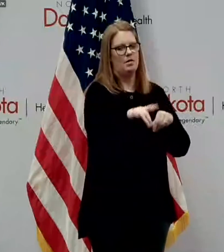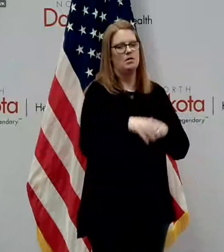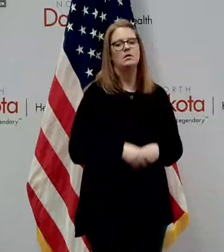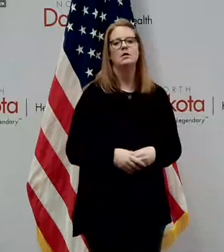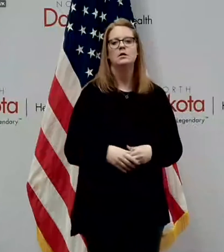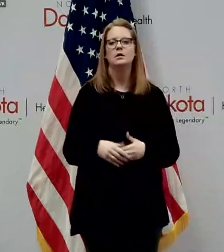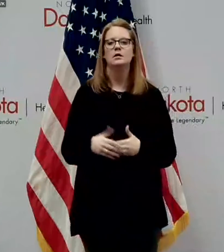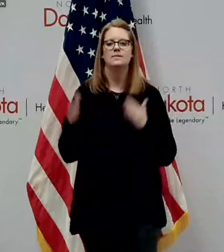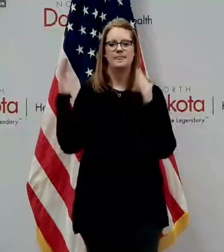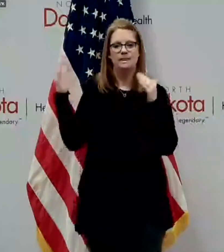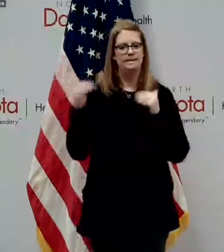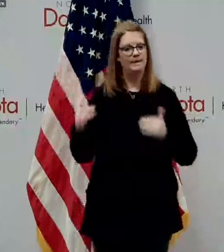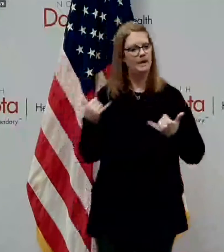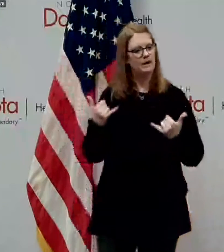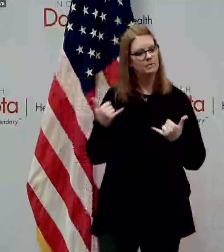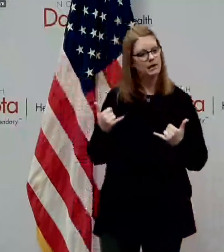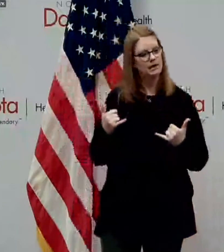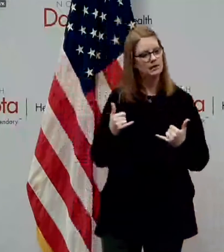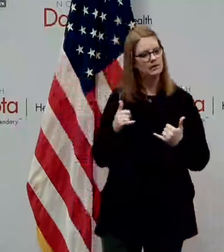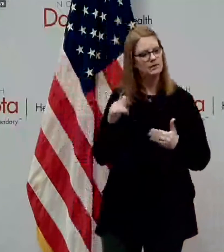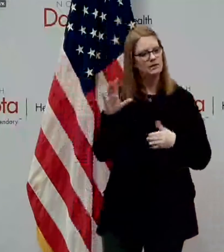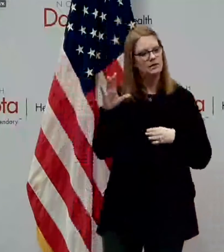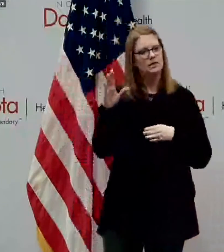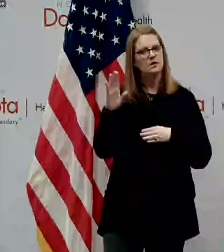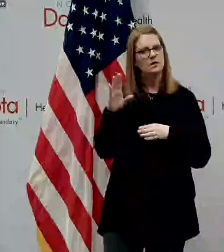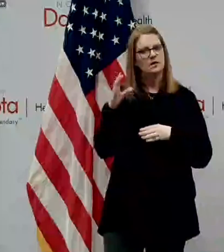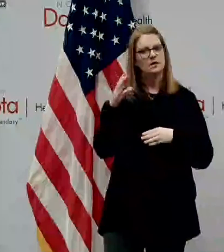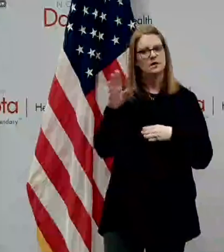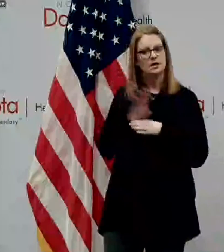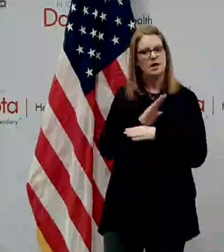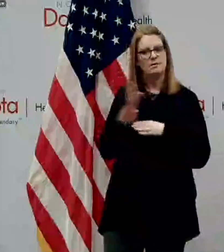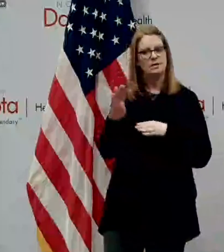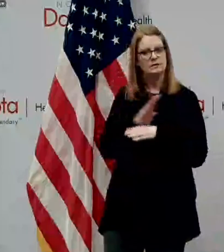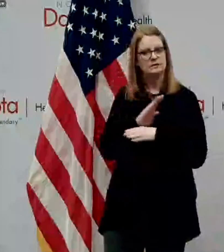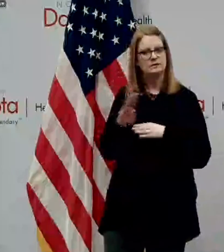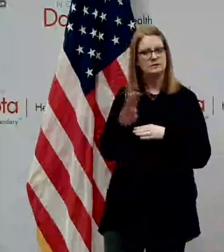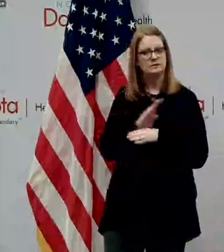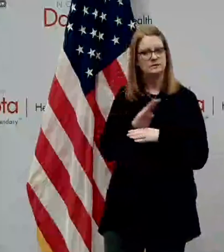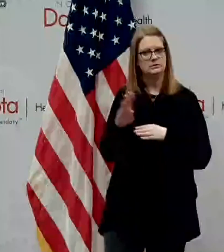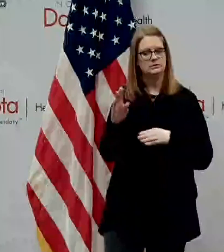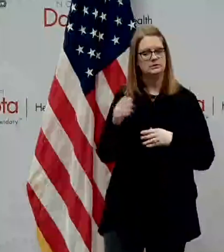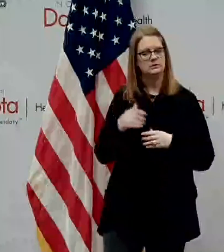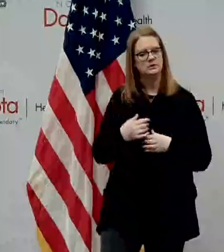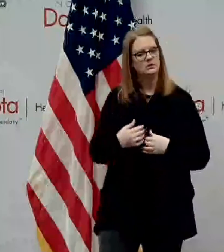Next update is a commerce business update.